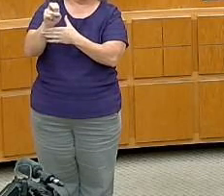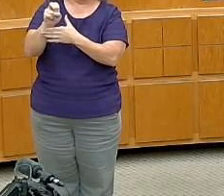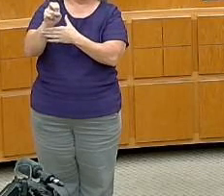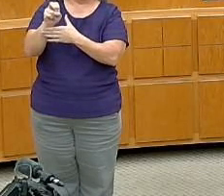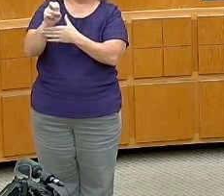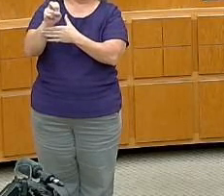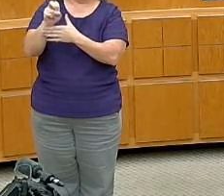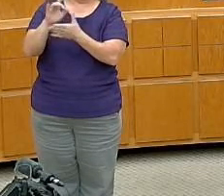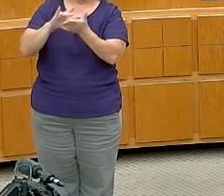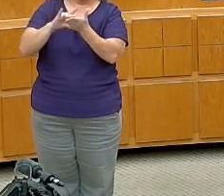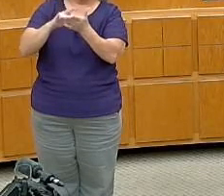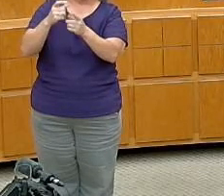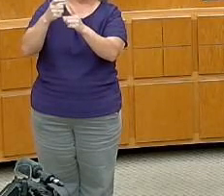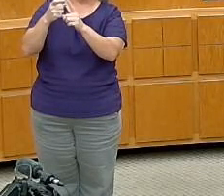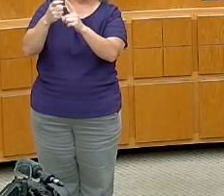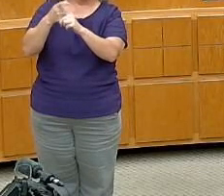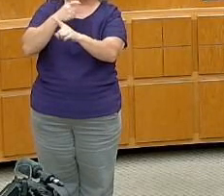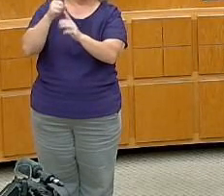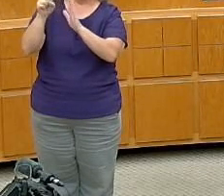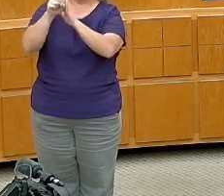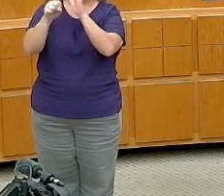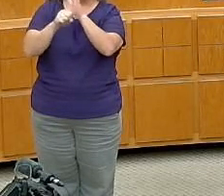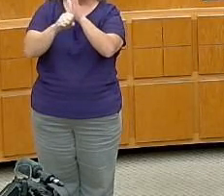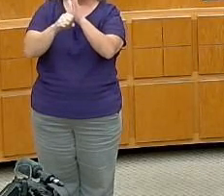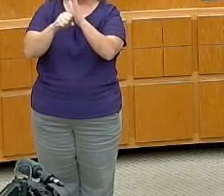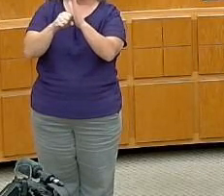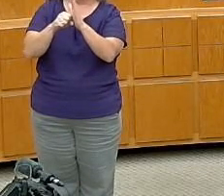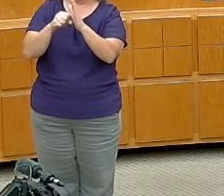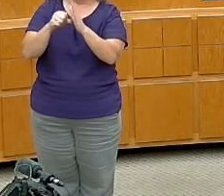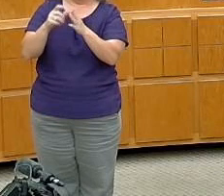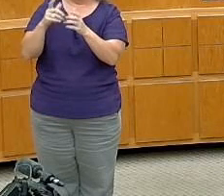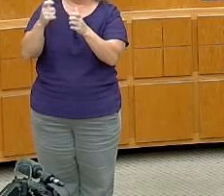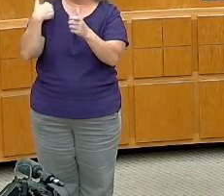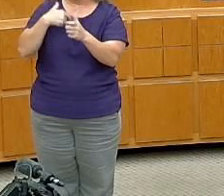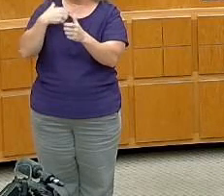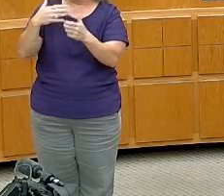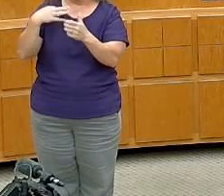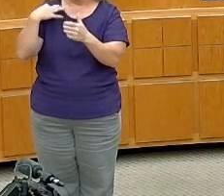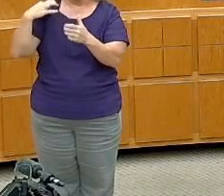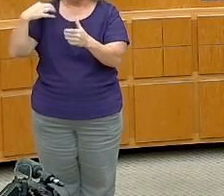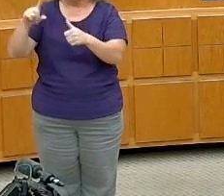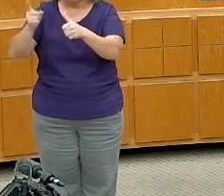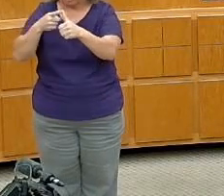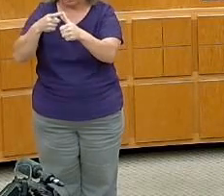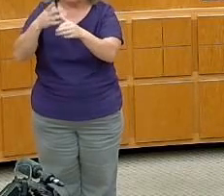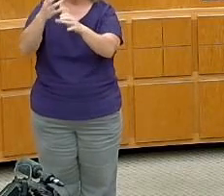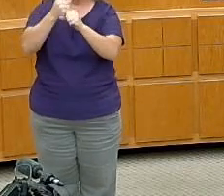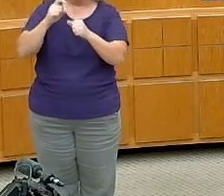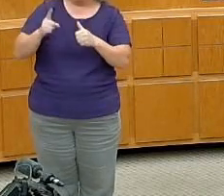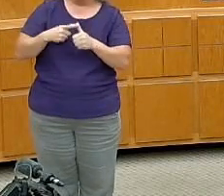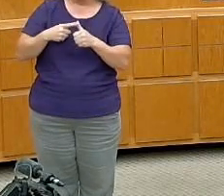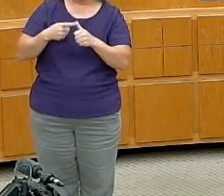counties. Because we applied first, we got them first. I thank the judge and city manager for their help.